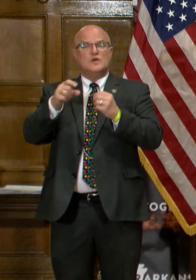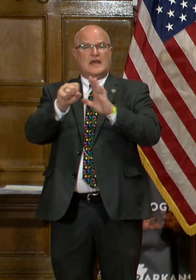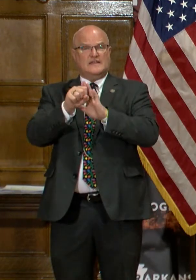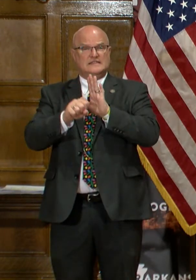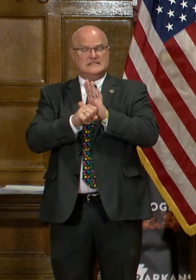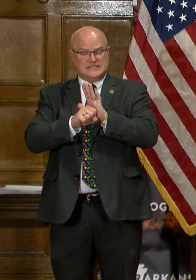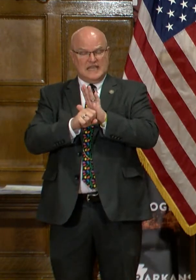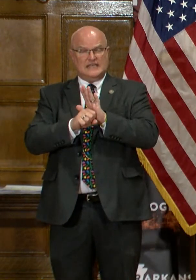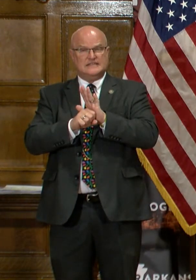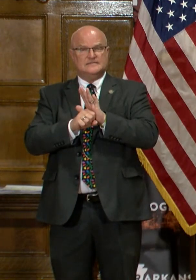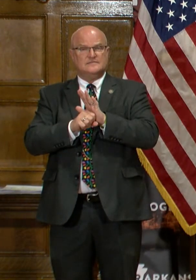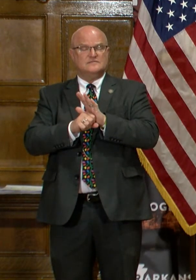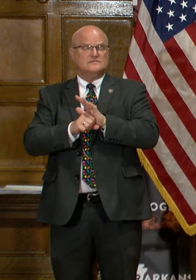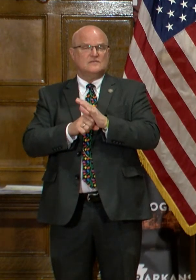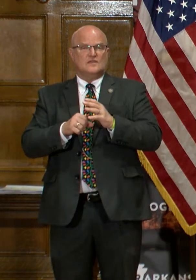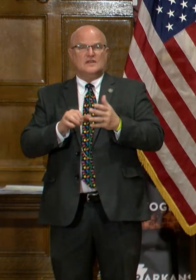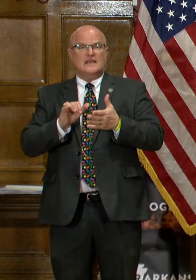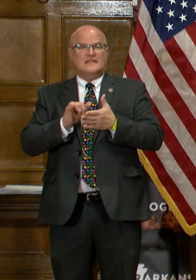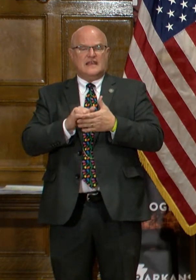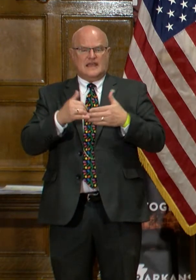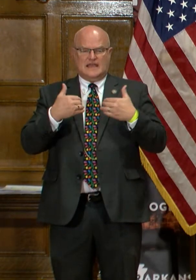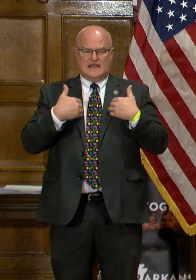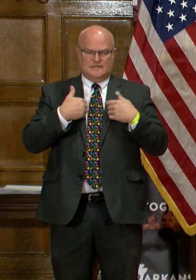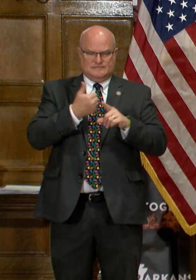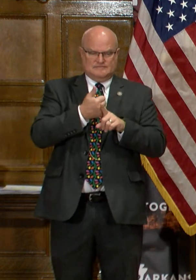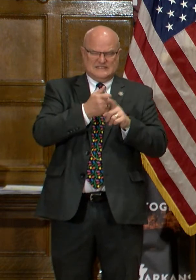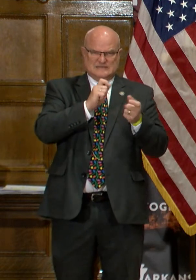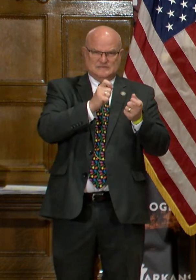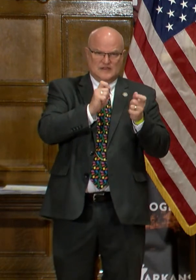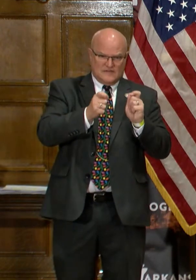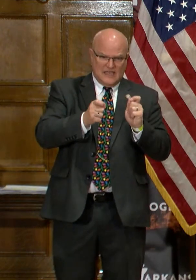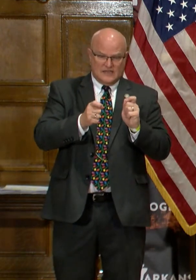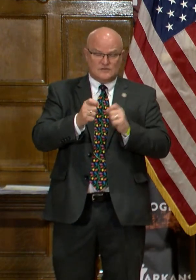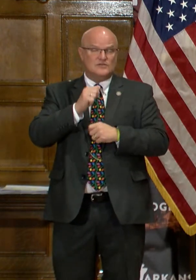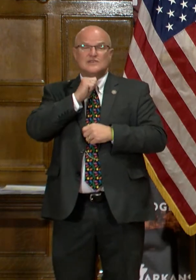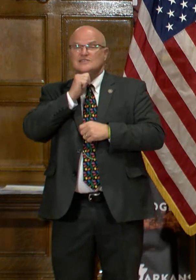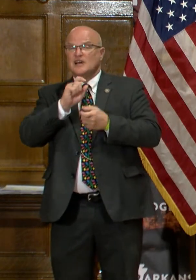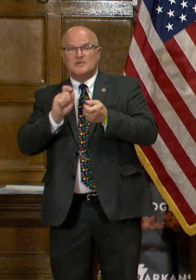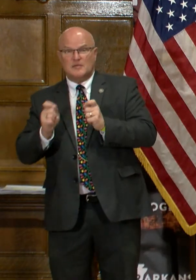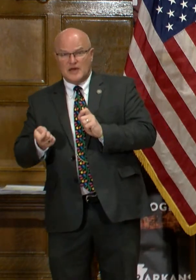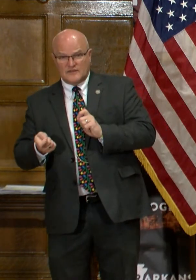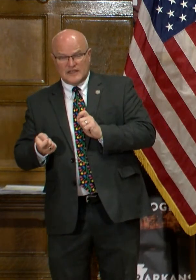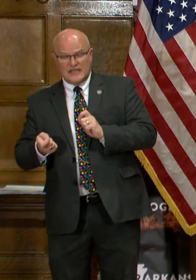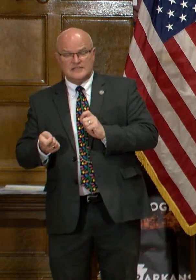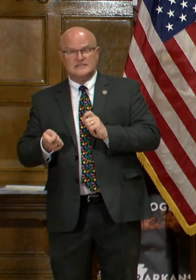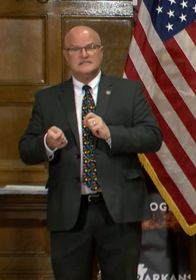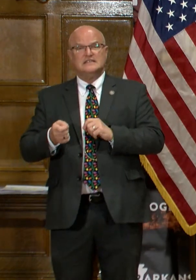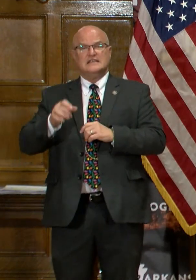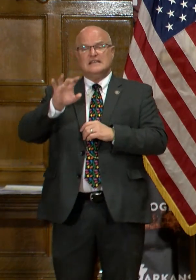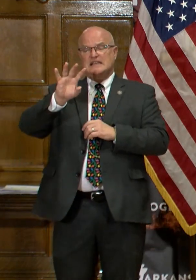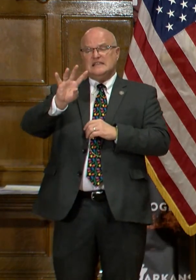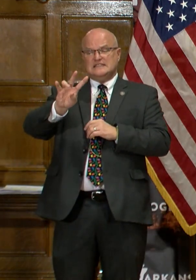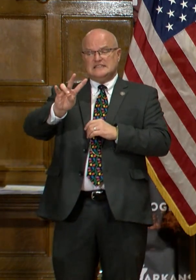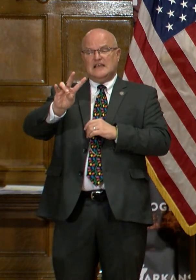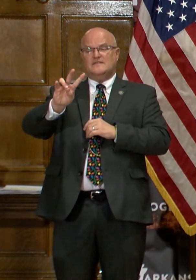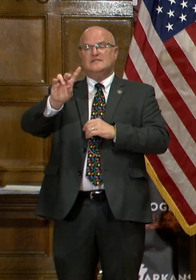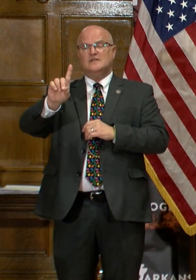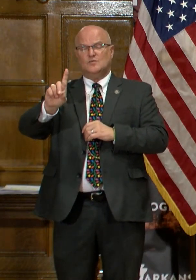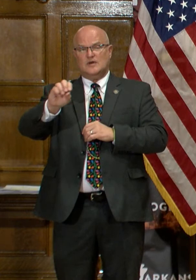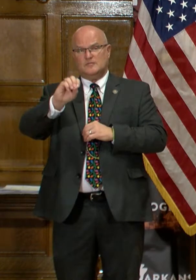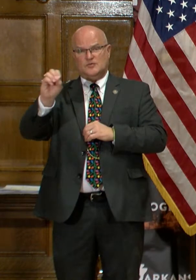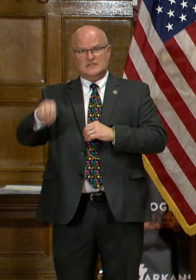state and who that have made modifications or have not made modifications. 71%,